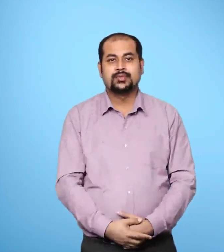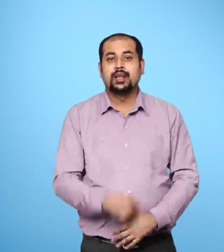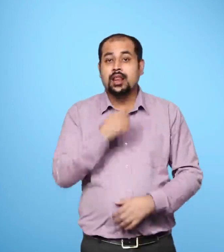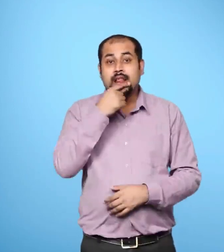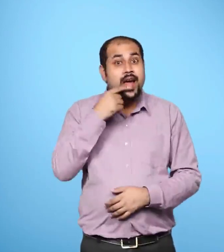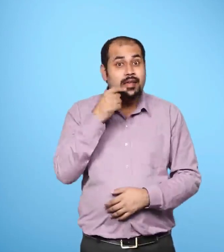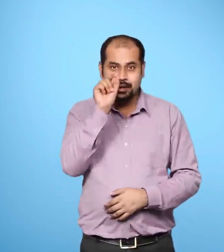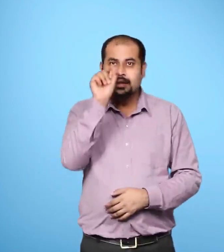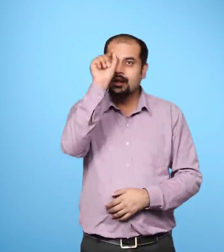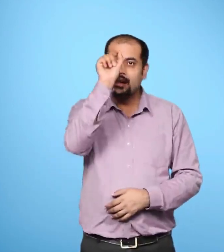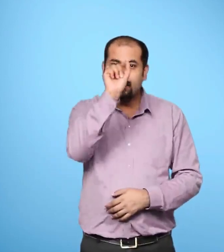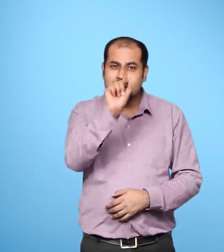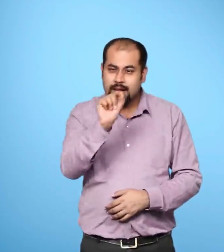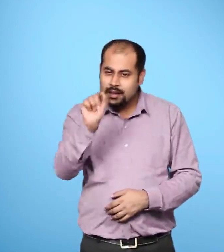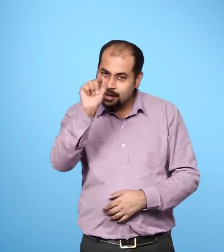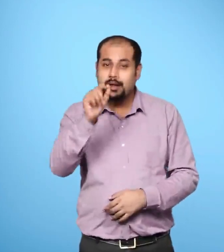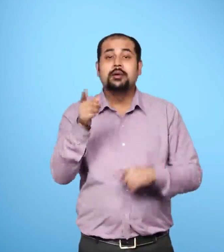With red and green dots.